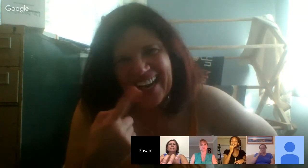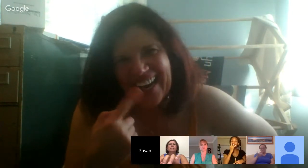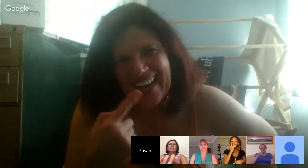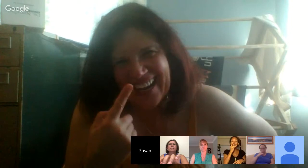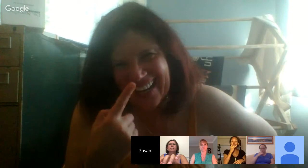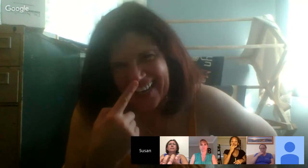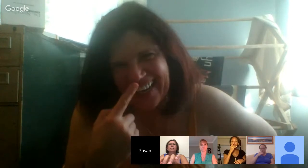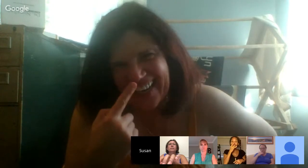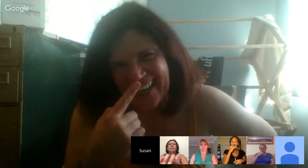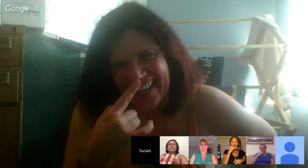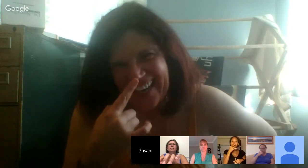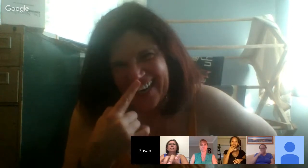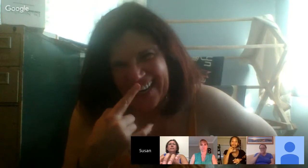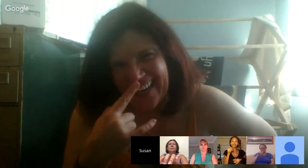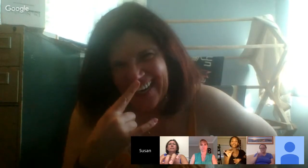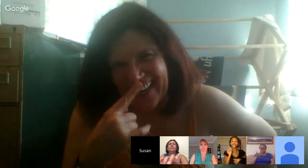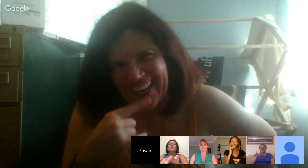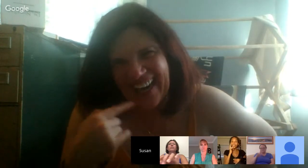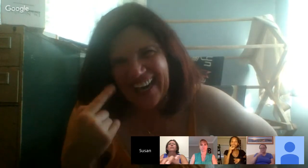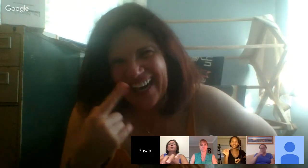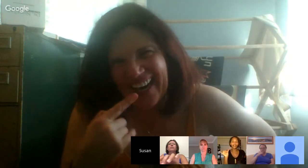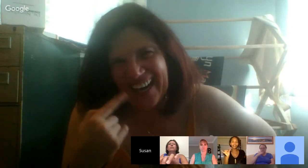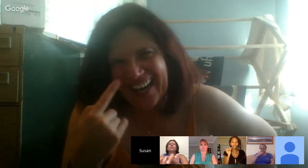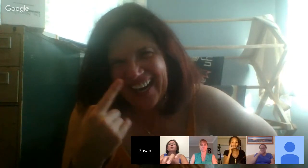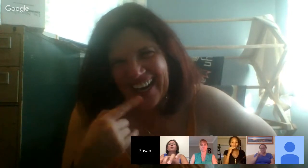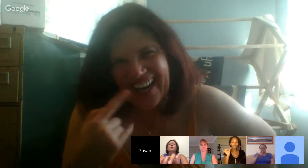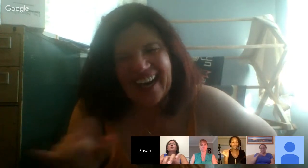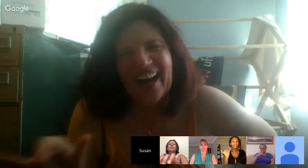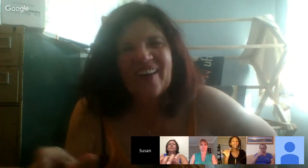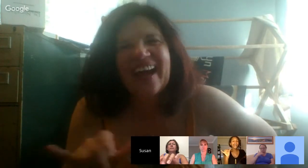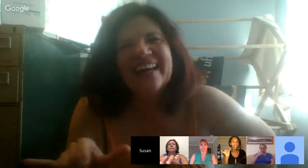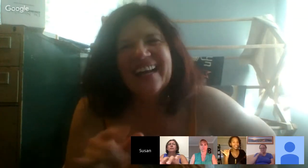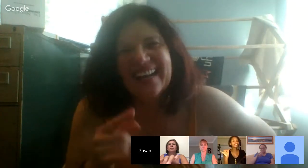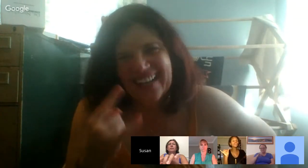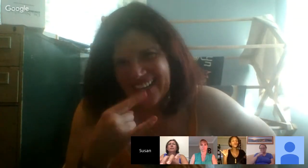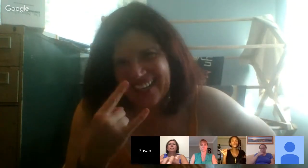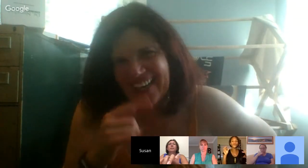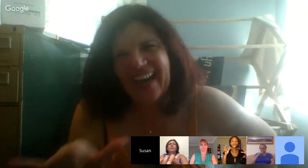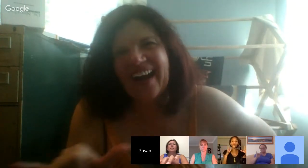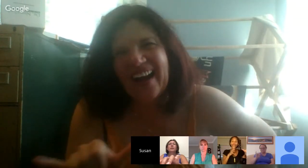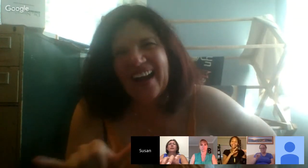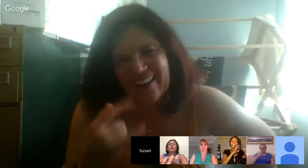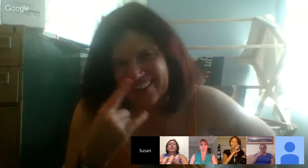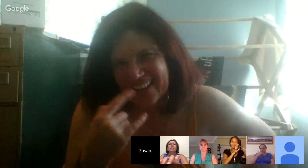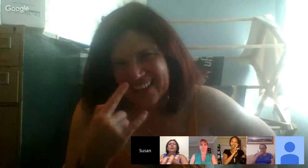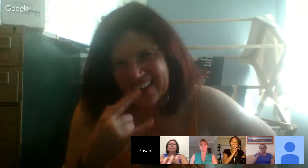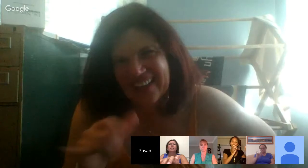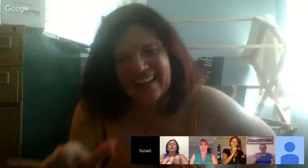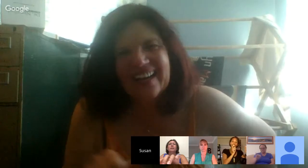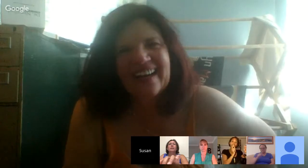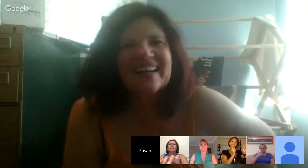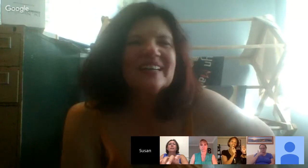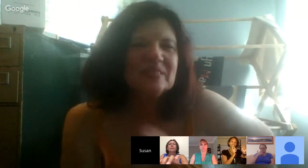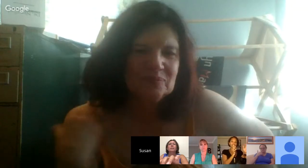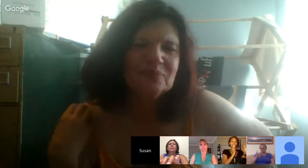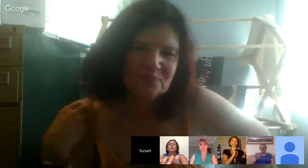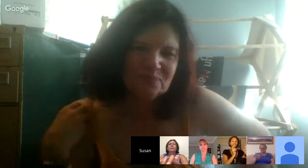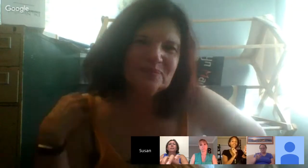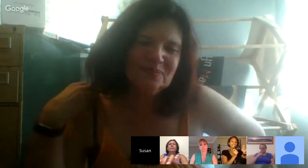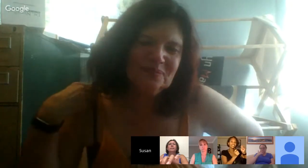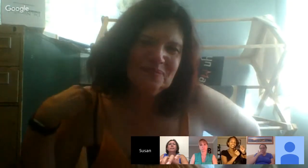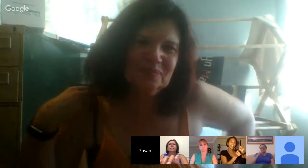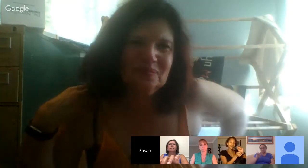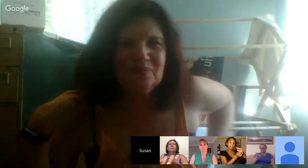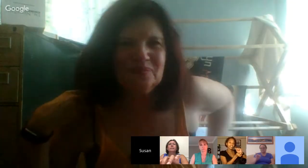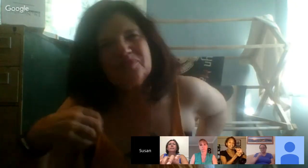my finger is rotating before I do like. All right. And so the way a deaf person